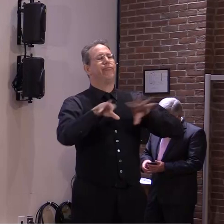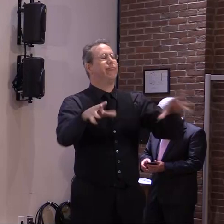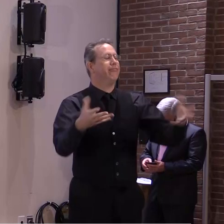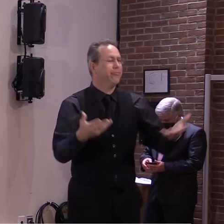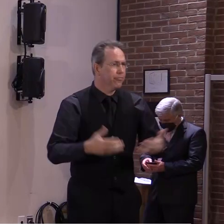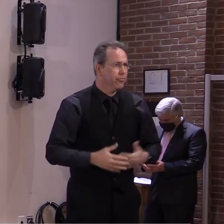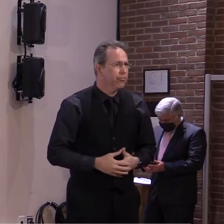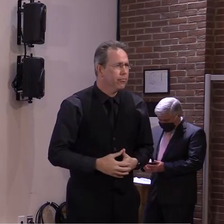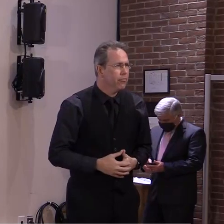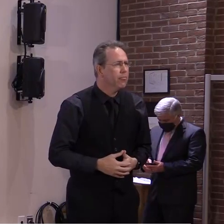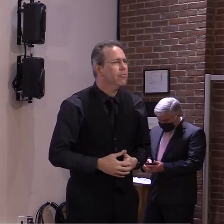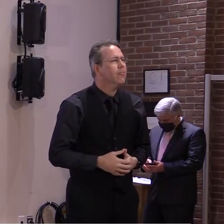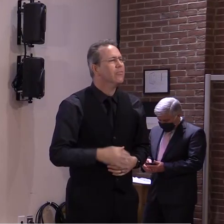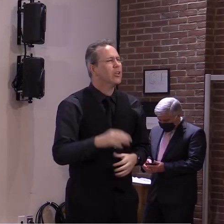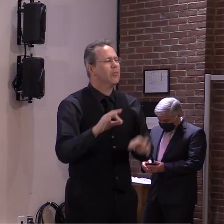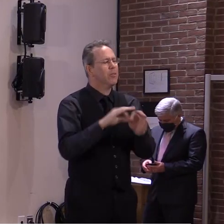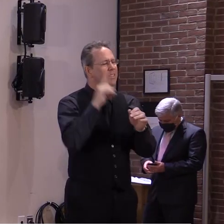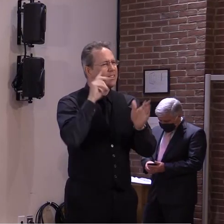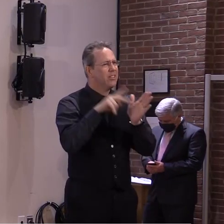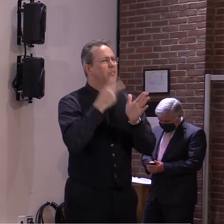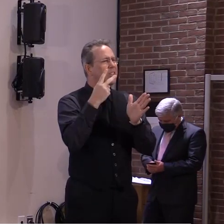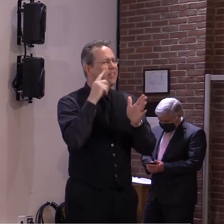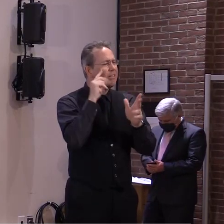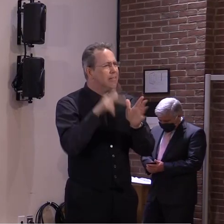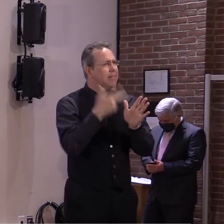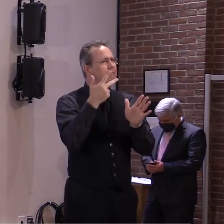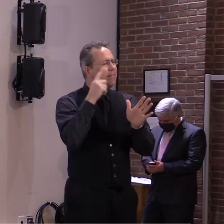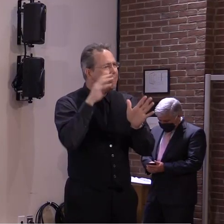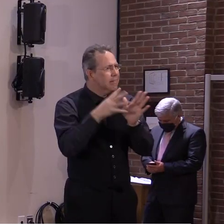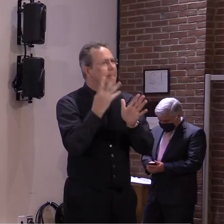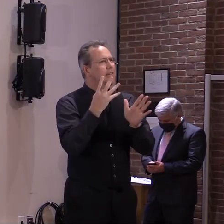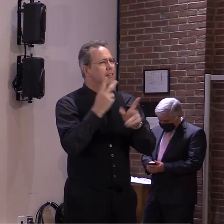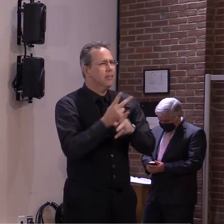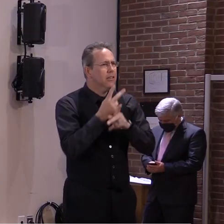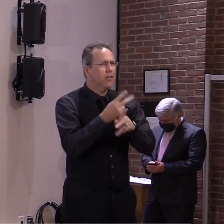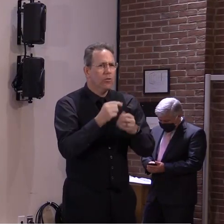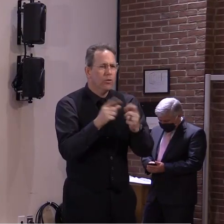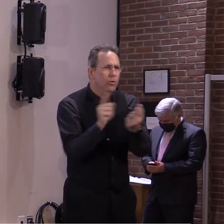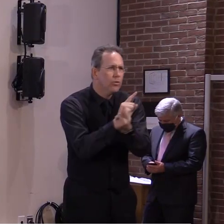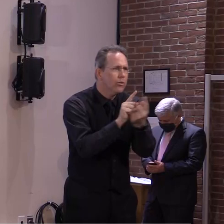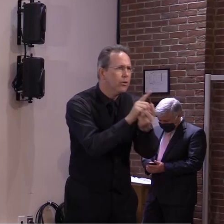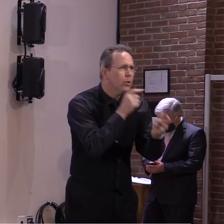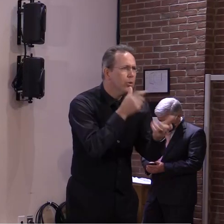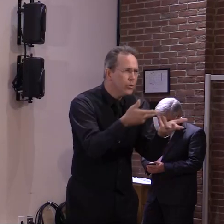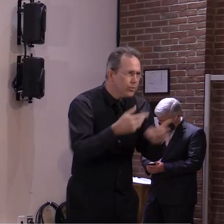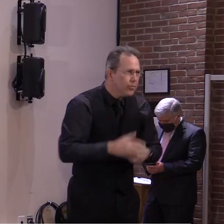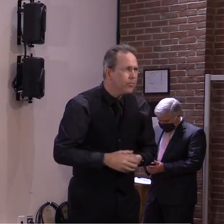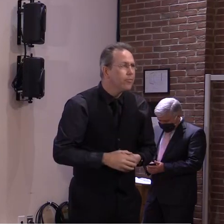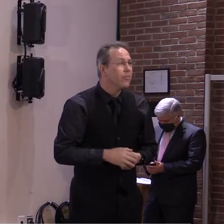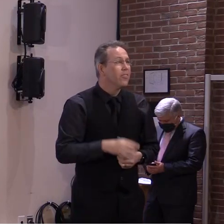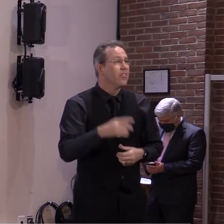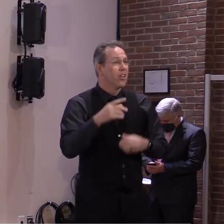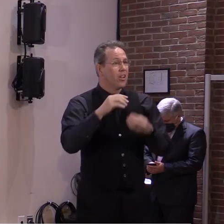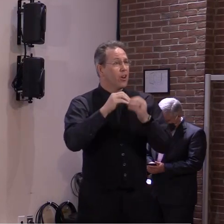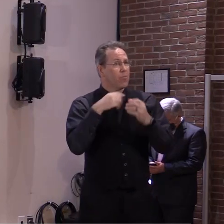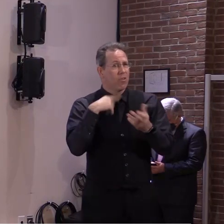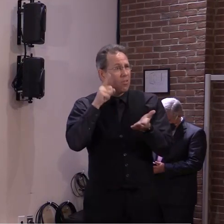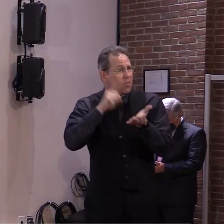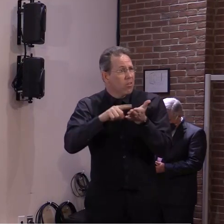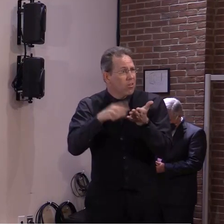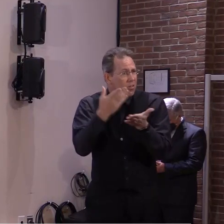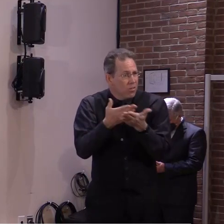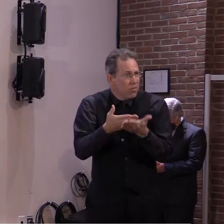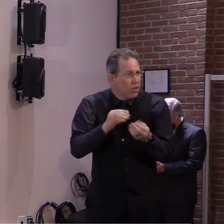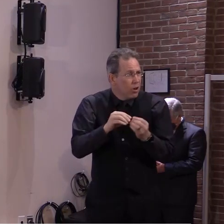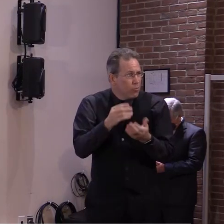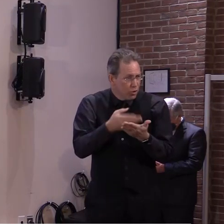extra careful. And use the data to guide yourself. The data in your own age demographic tells you a lot.